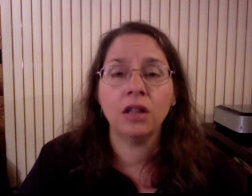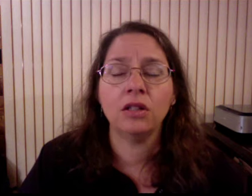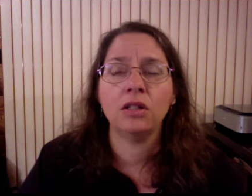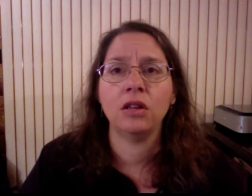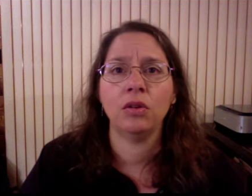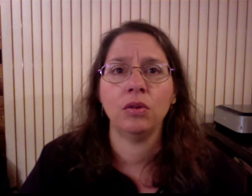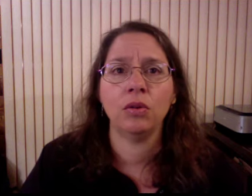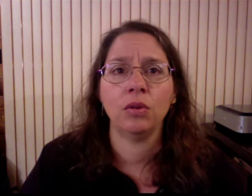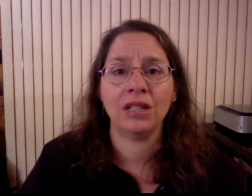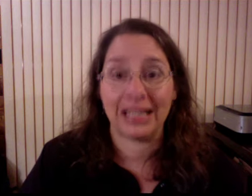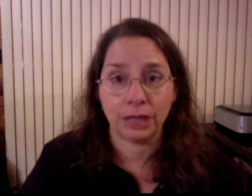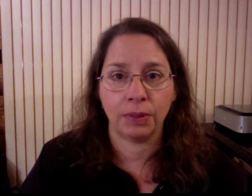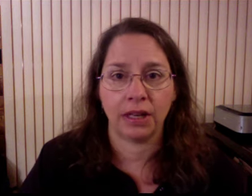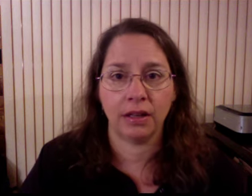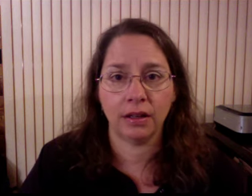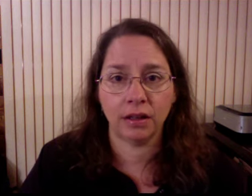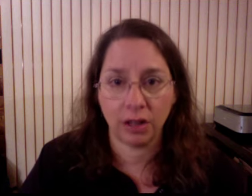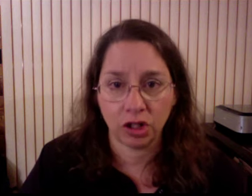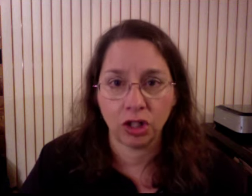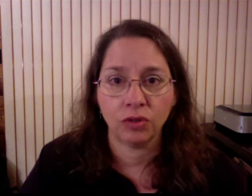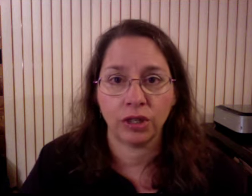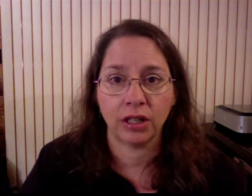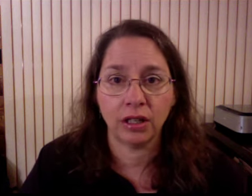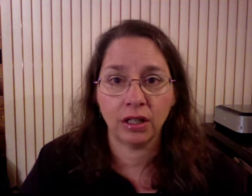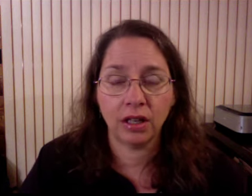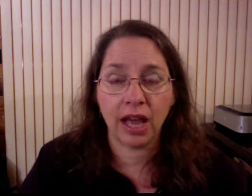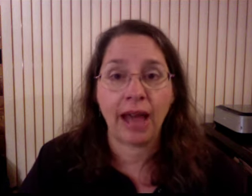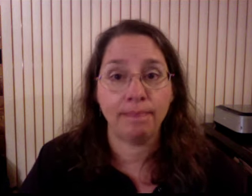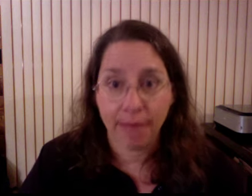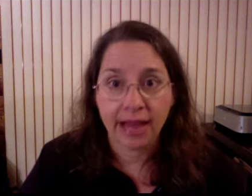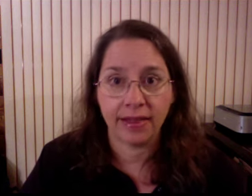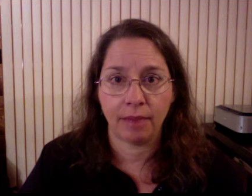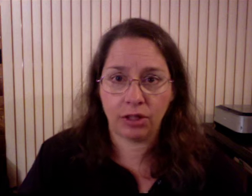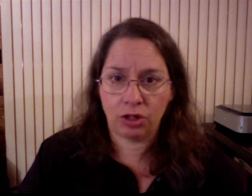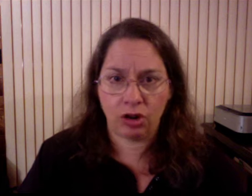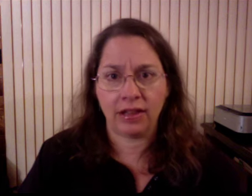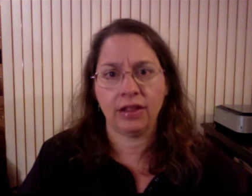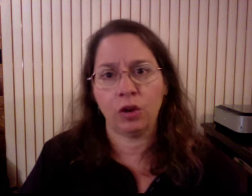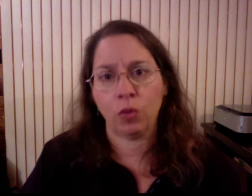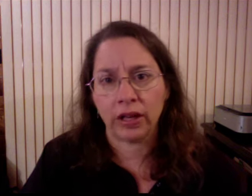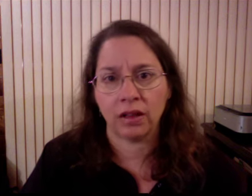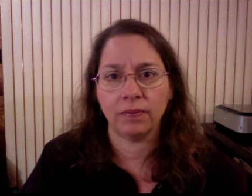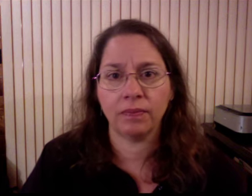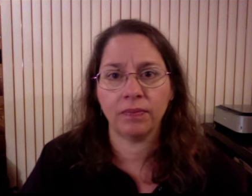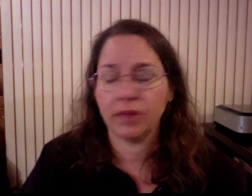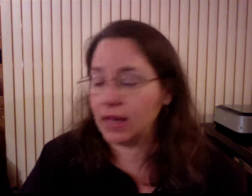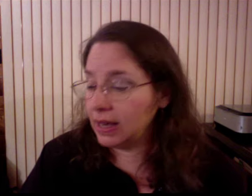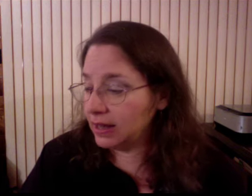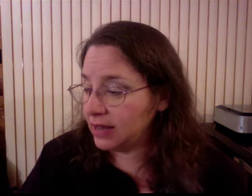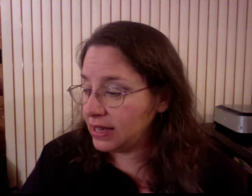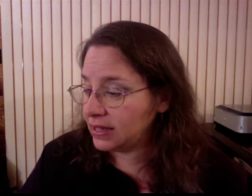to discipline their children and make them strengthen their will. These